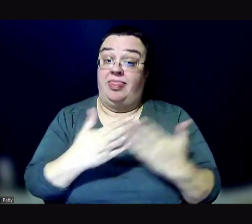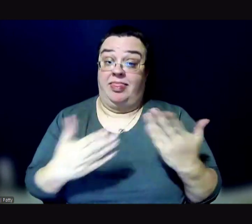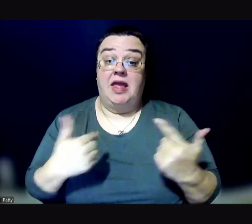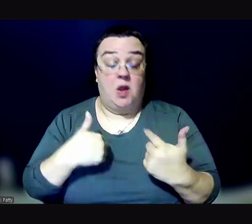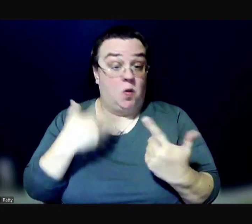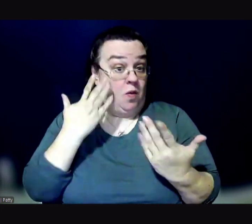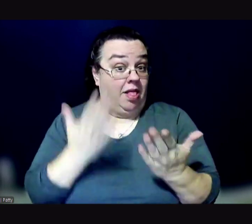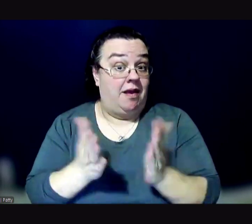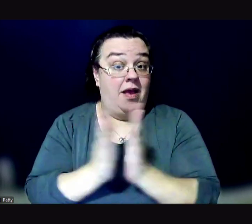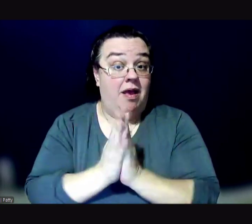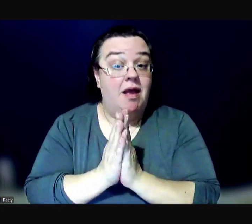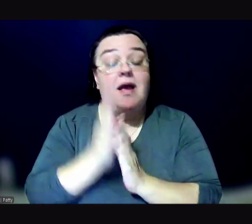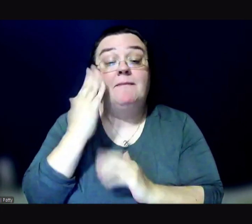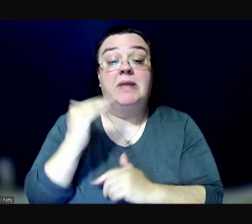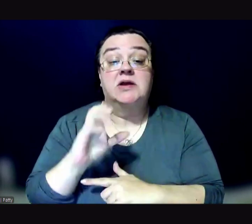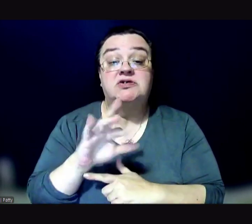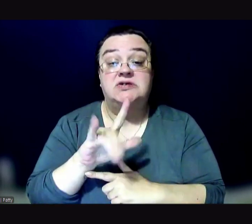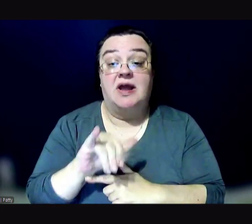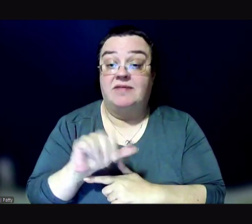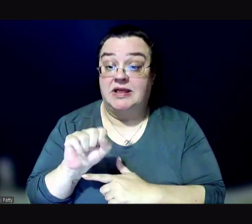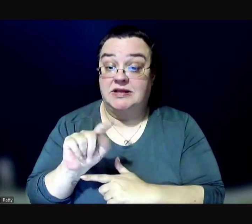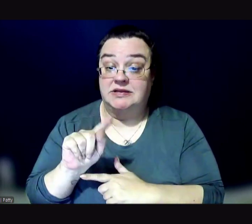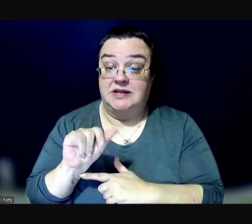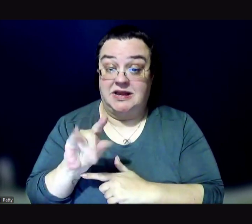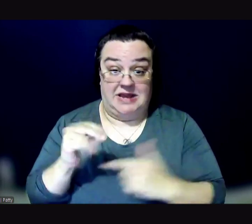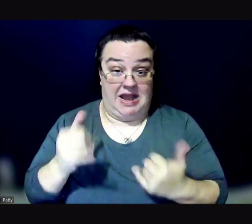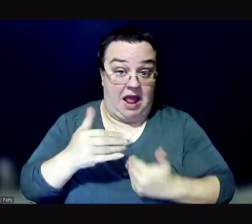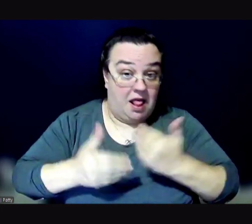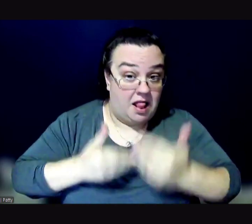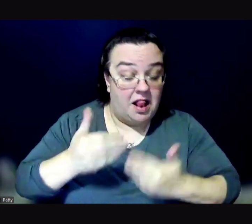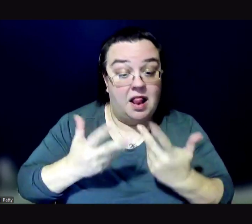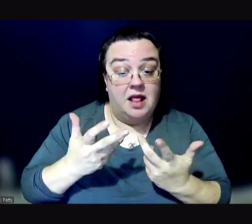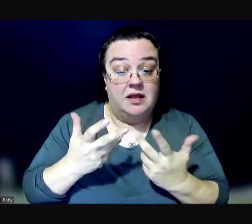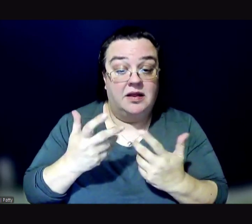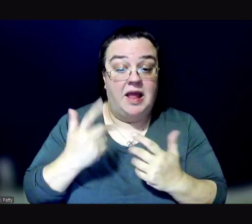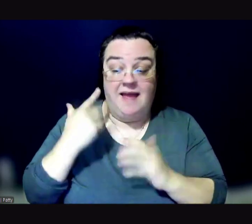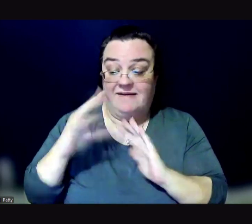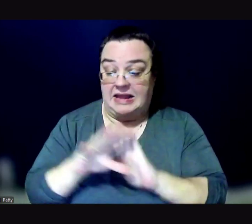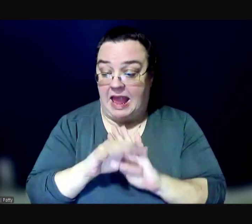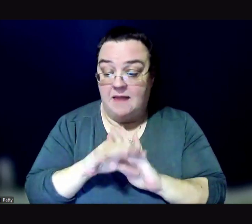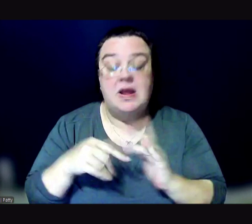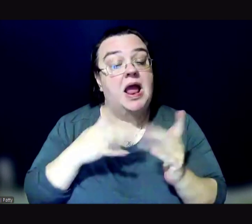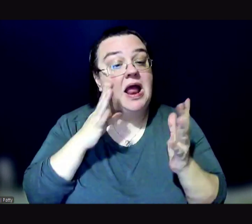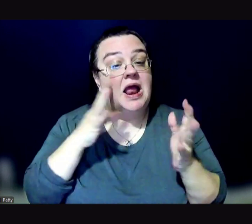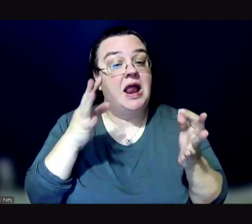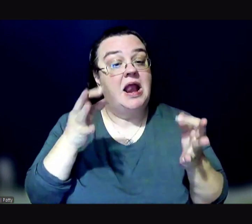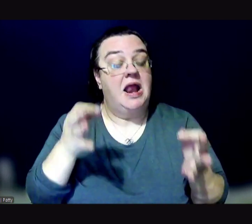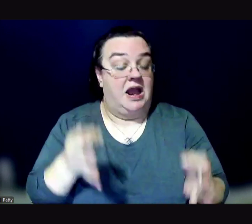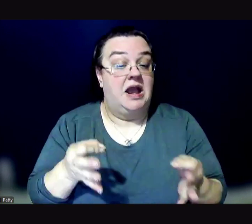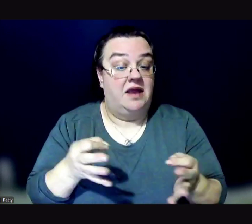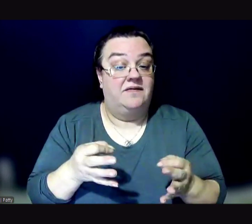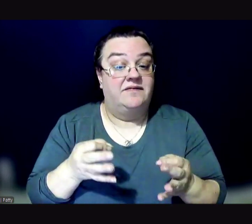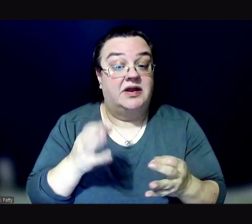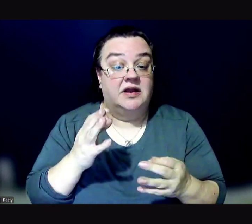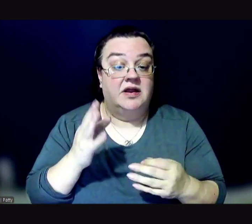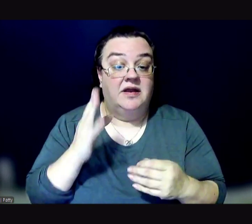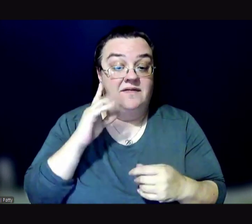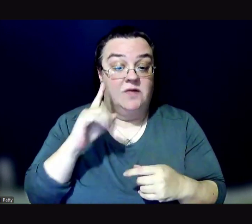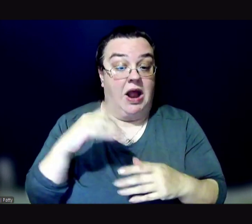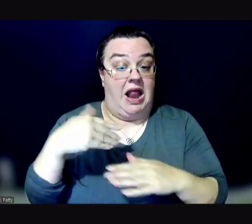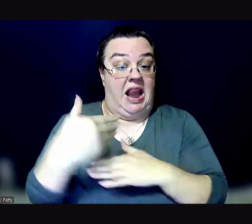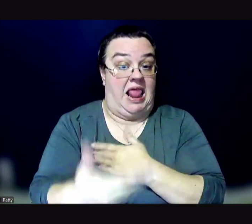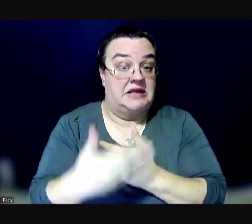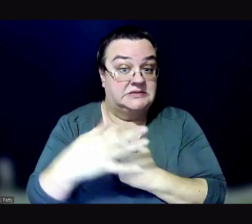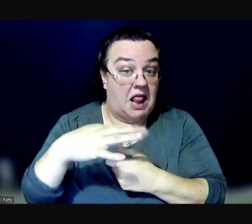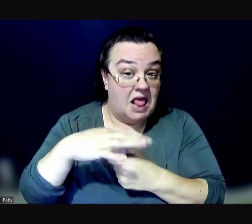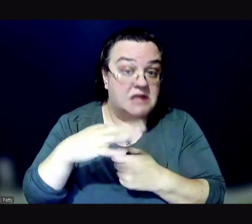since Cheverly Station is now in the works of obtaining cameras, I would like to definitely this year, next election, to obtain ballot boxes